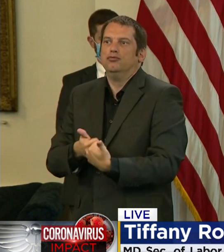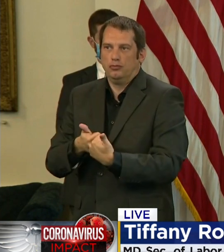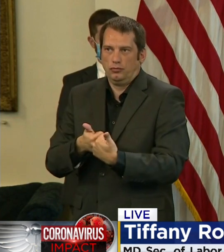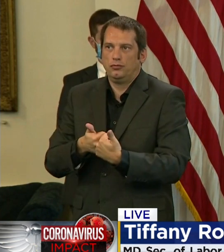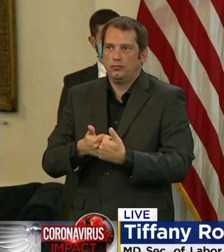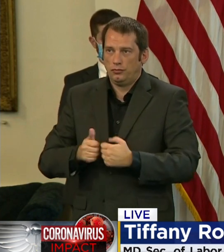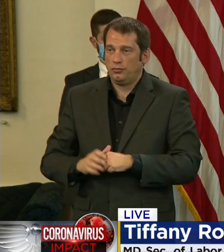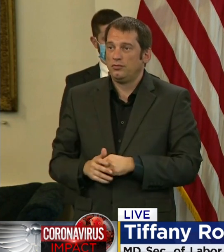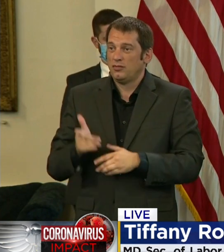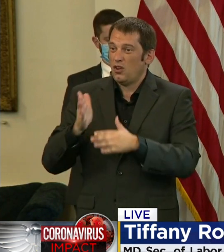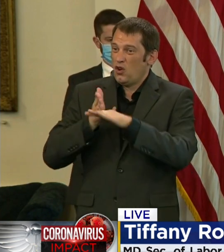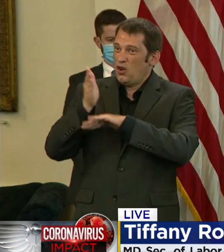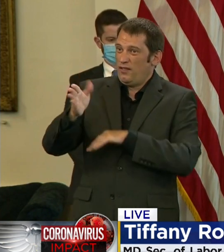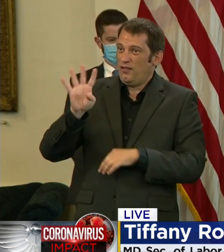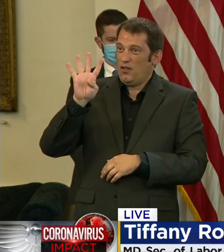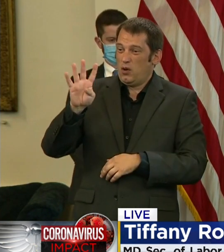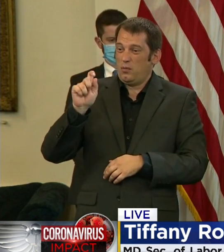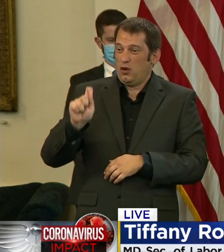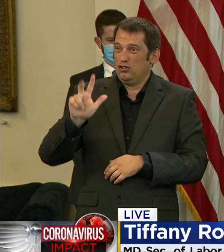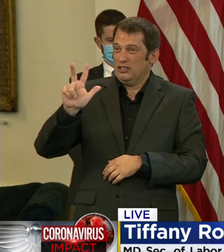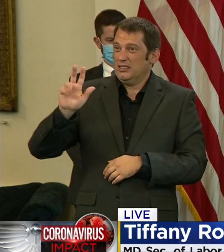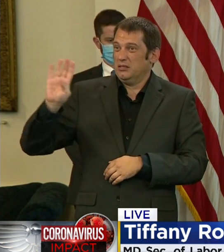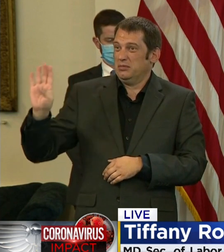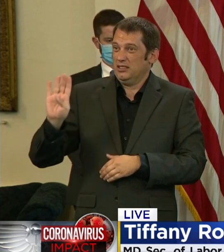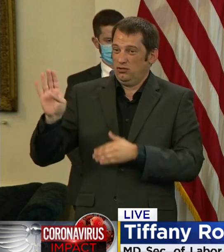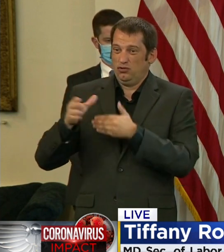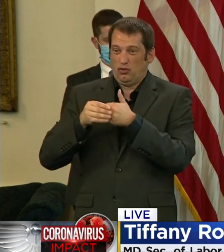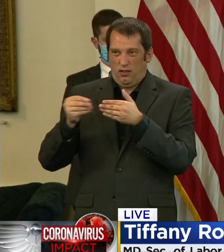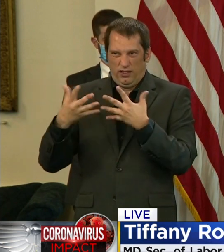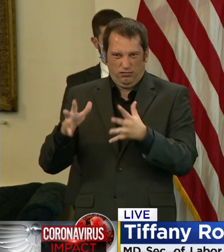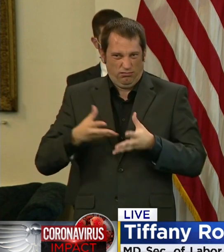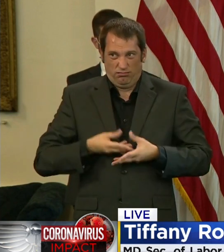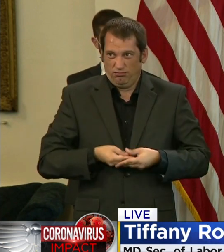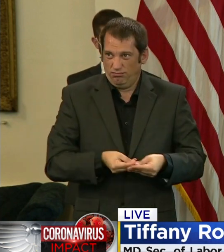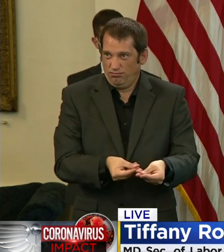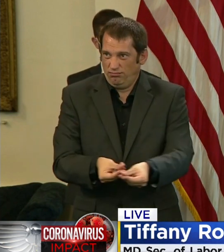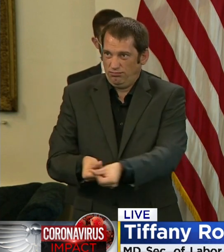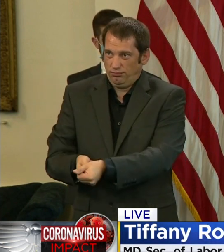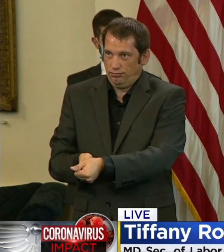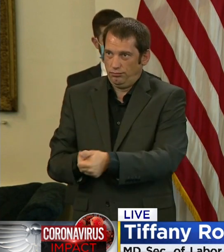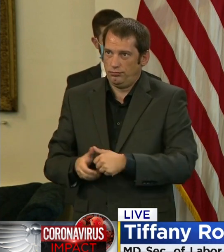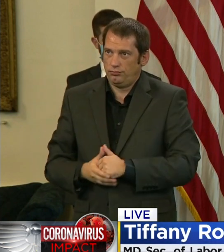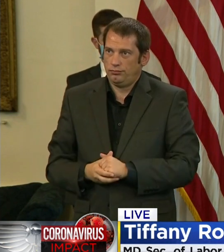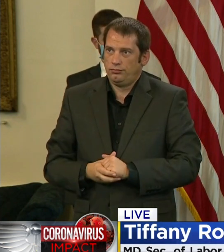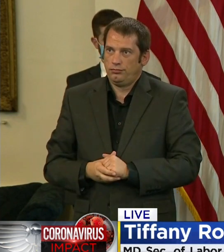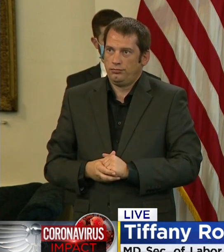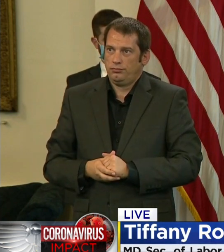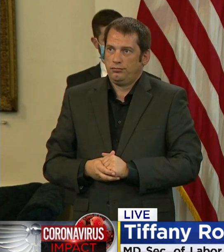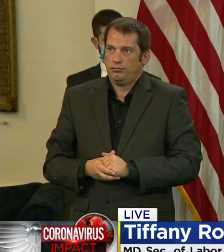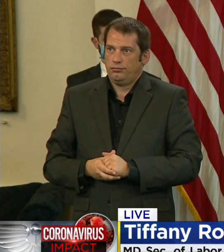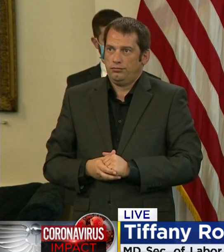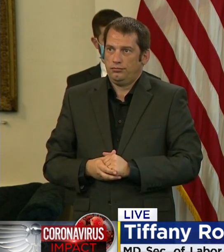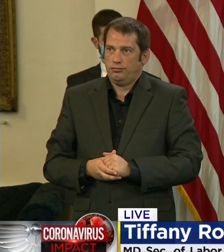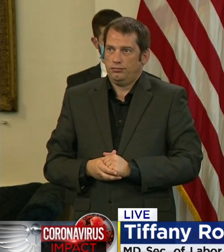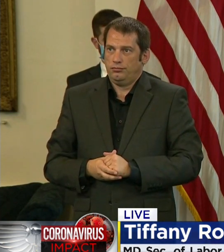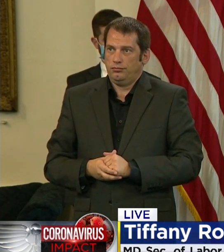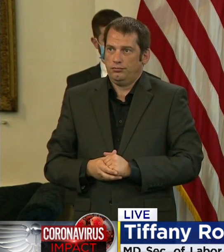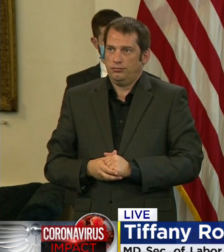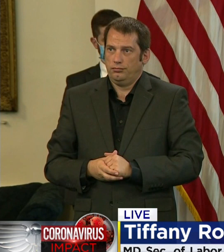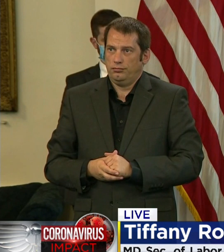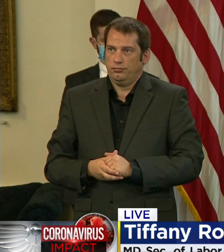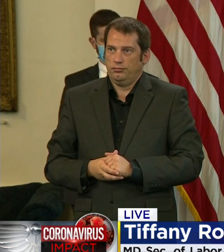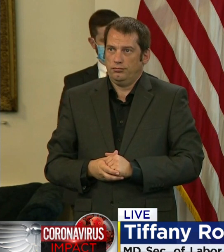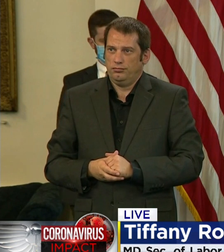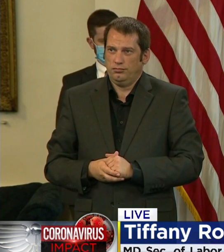And in the midst of it all, our team successfully blocked payment to over $500 million in fraudulent claims. We remain committed to